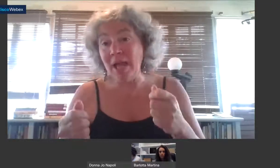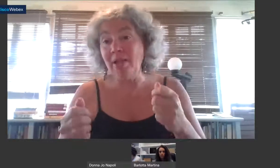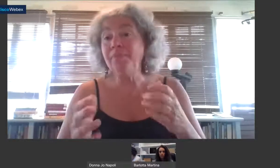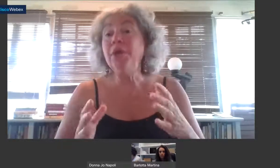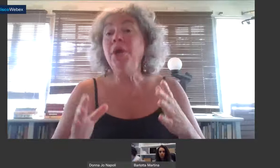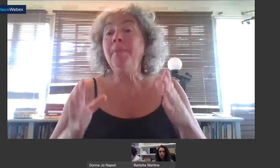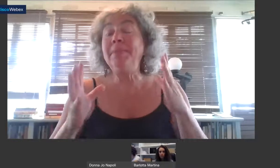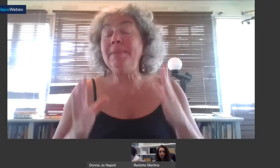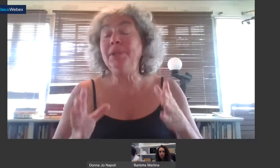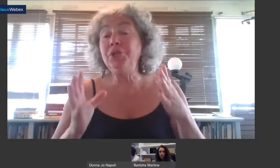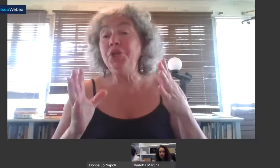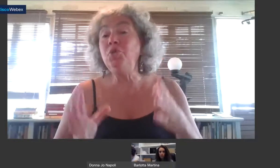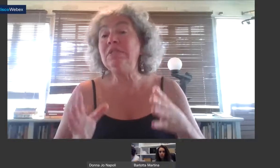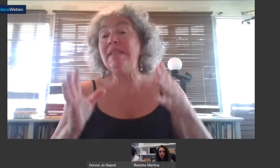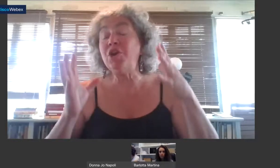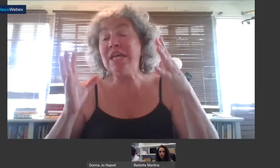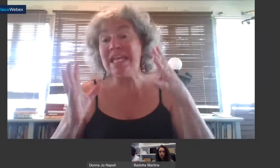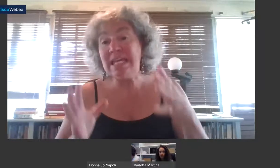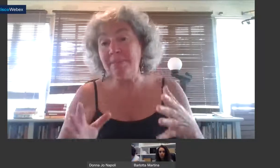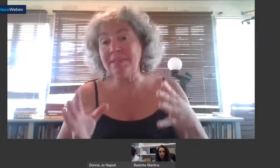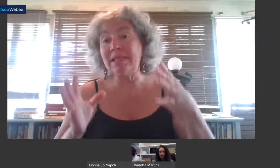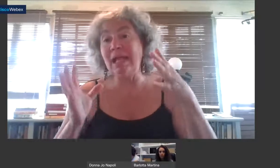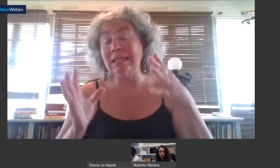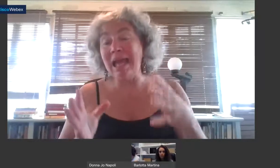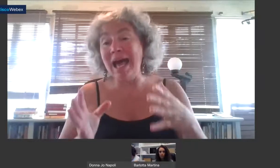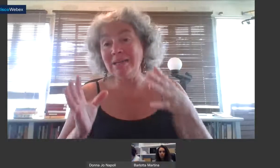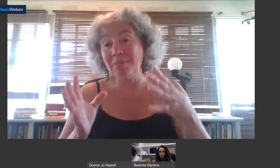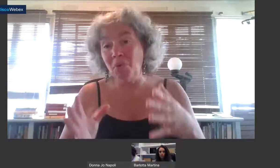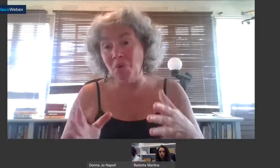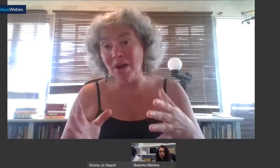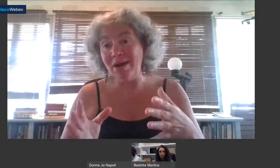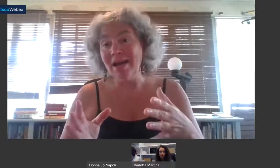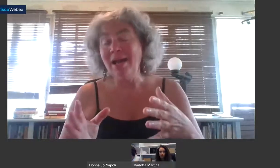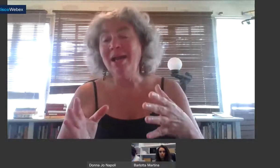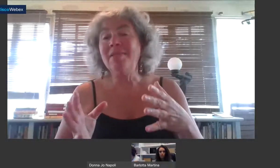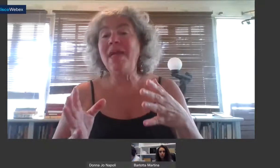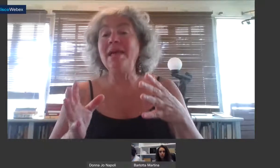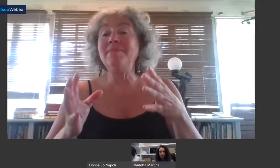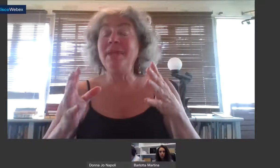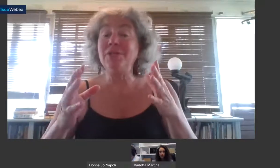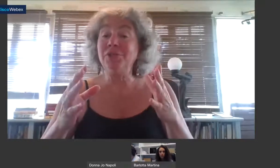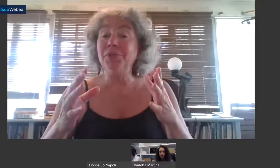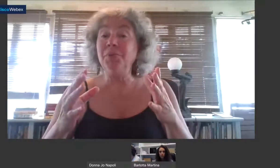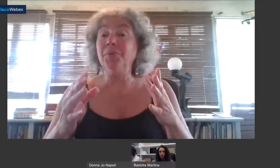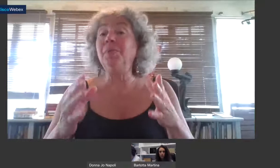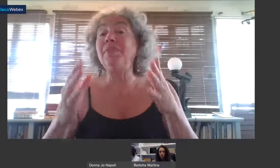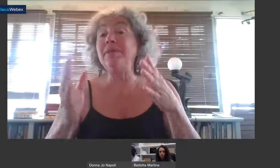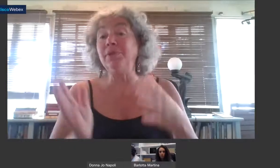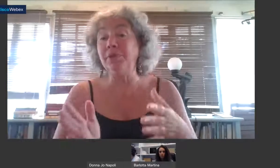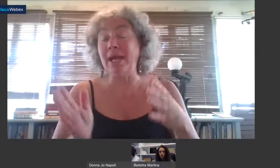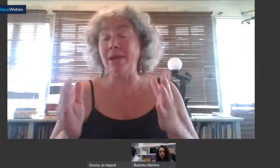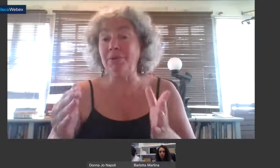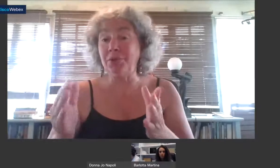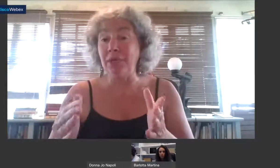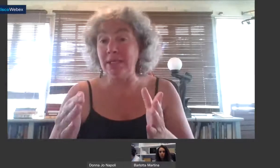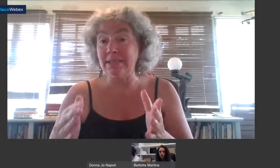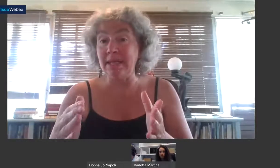well, people use their hips a lot more than they do when they've learned how to ski